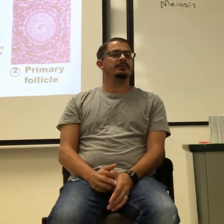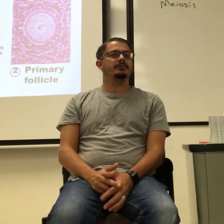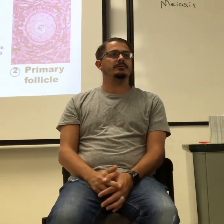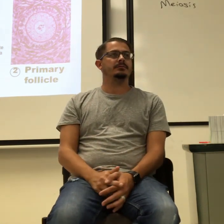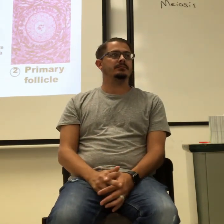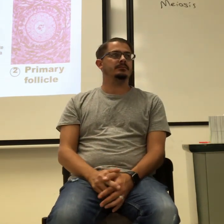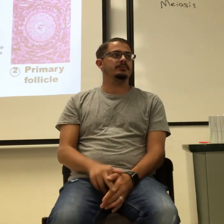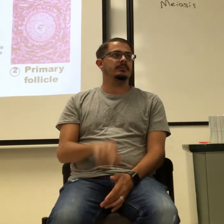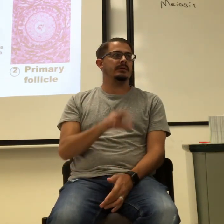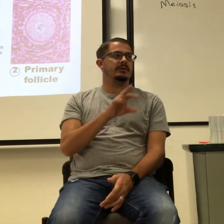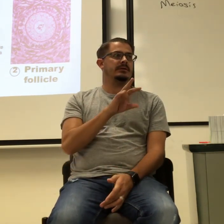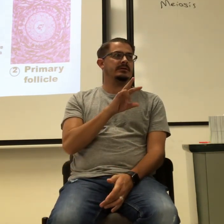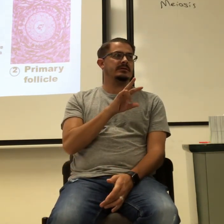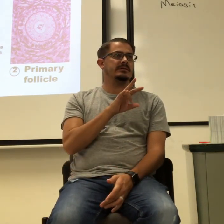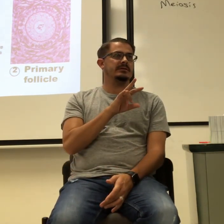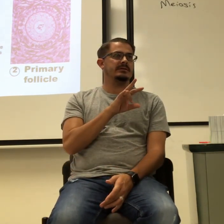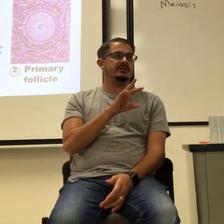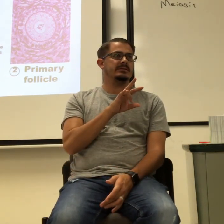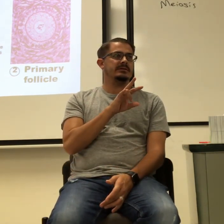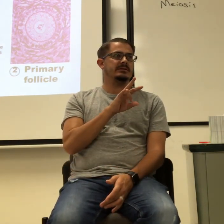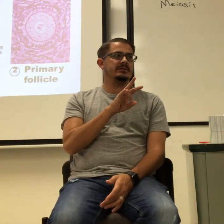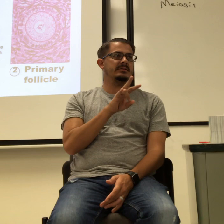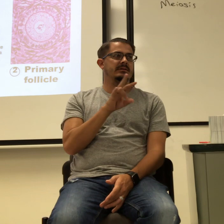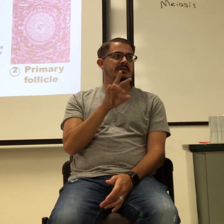Let's go in order. Primordial,